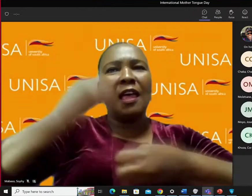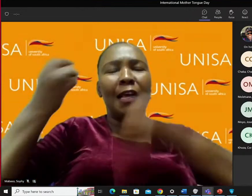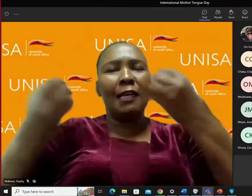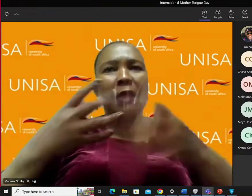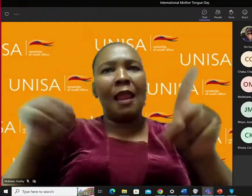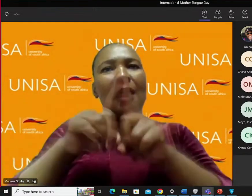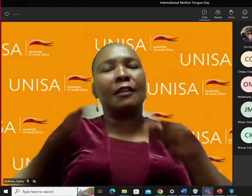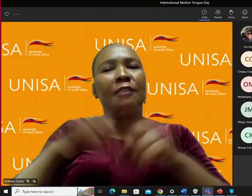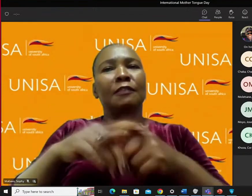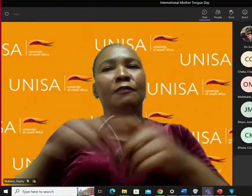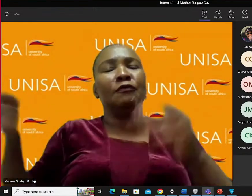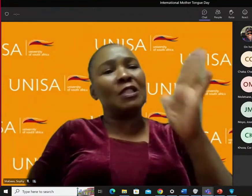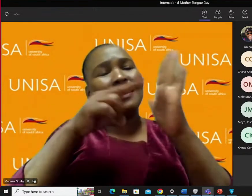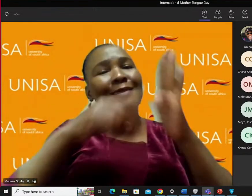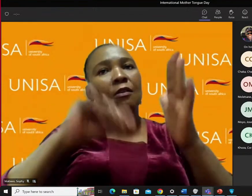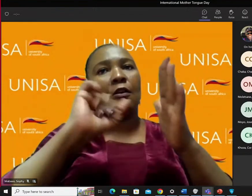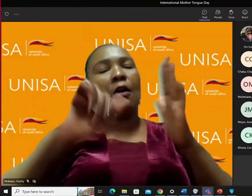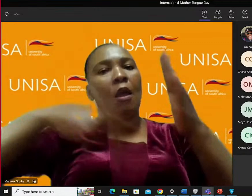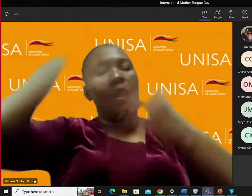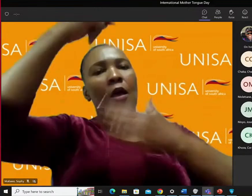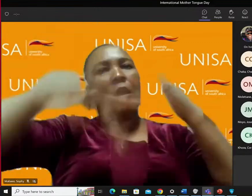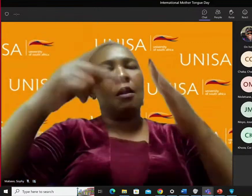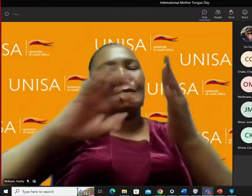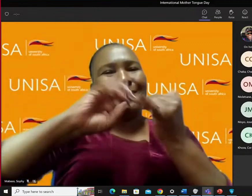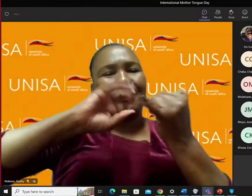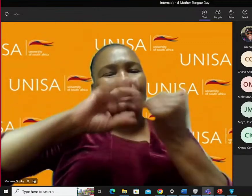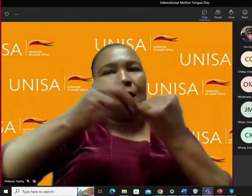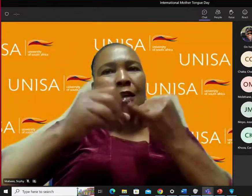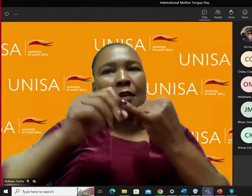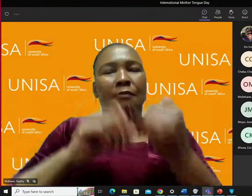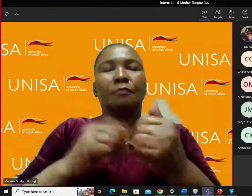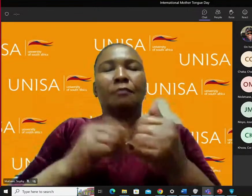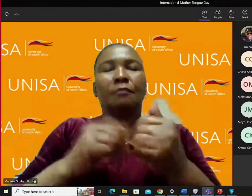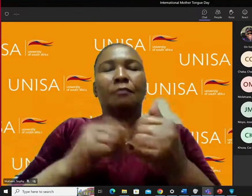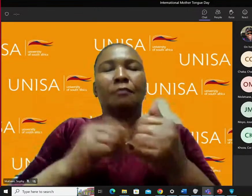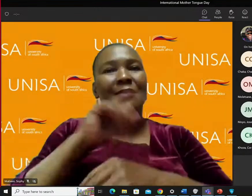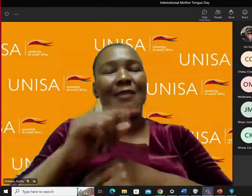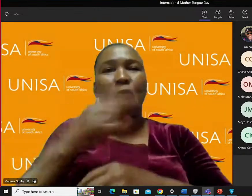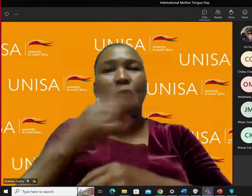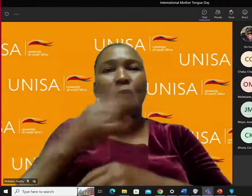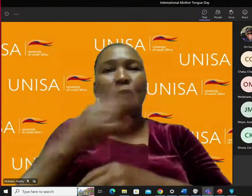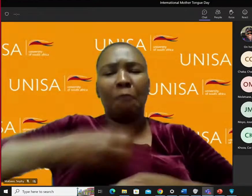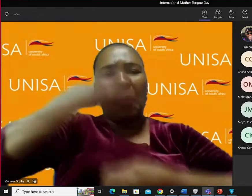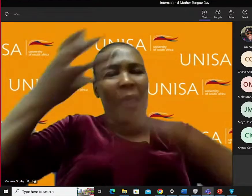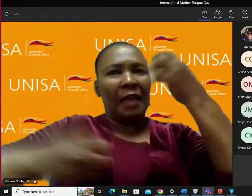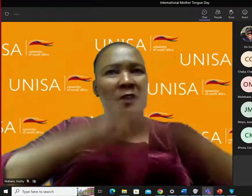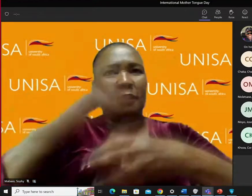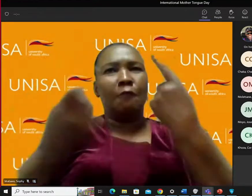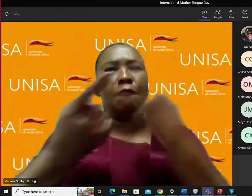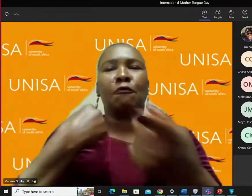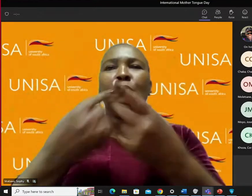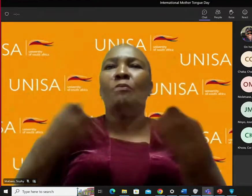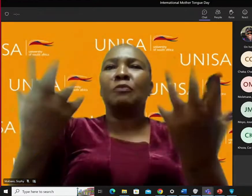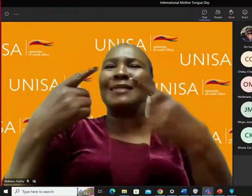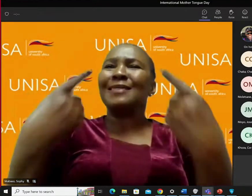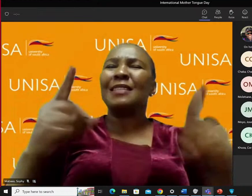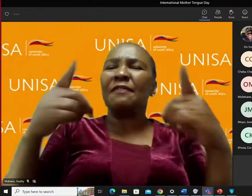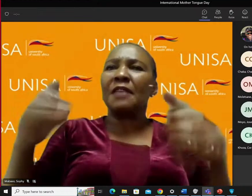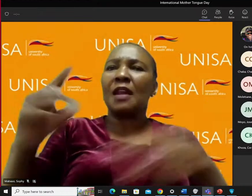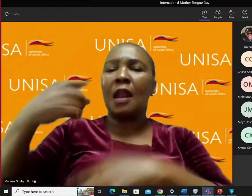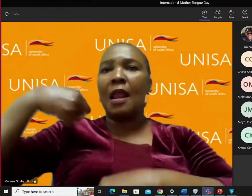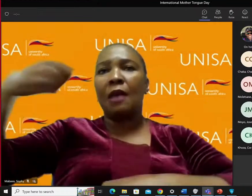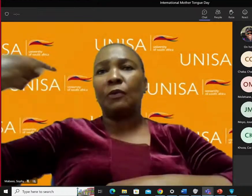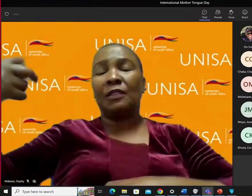on your project, we have tried by all means that we have poems from different